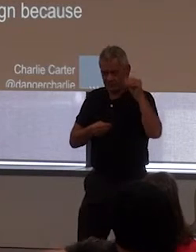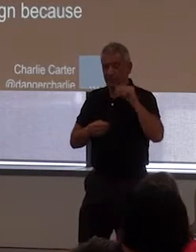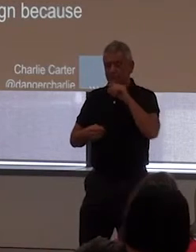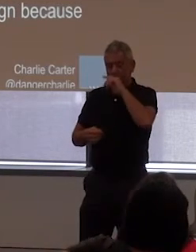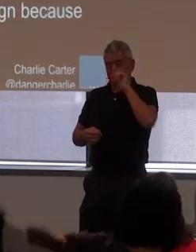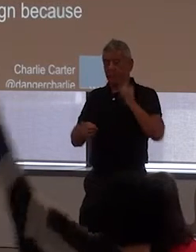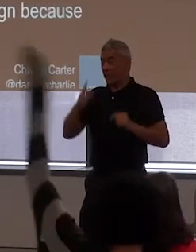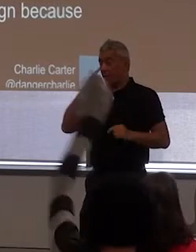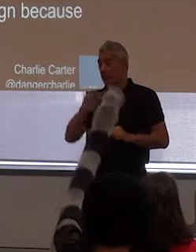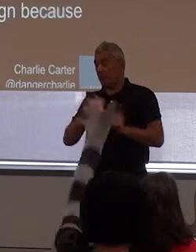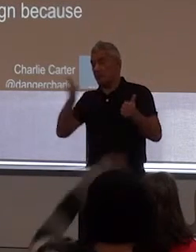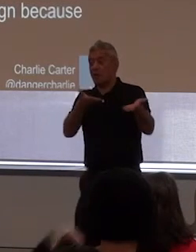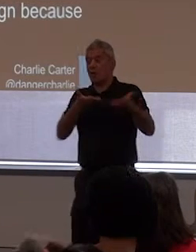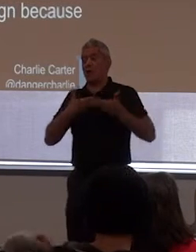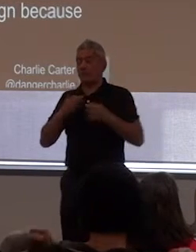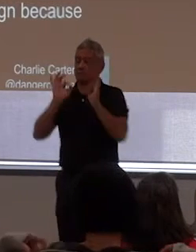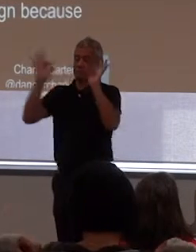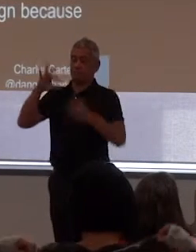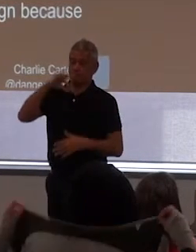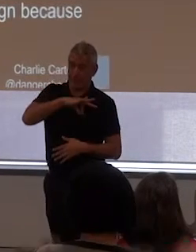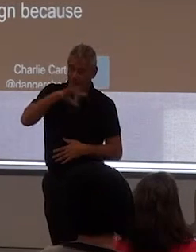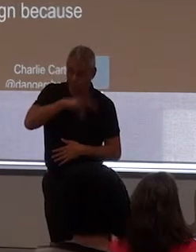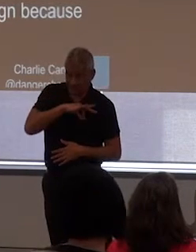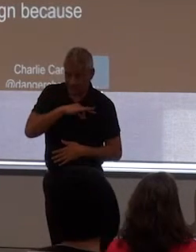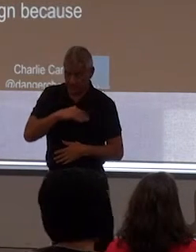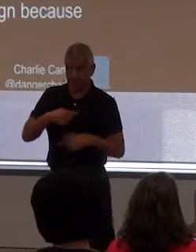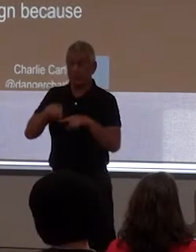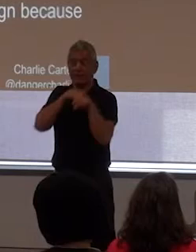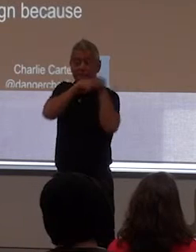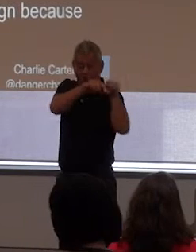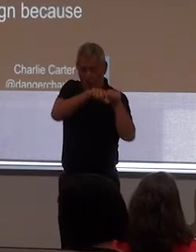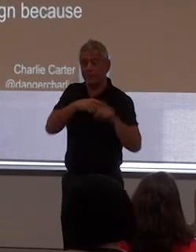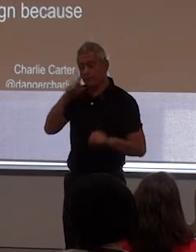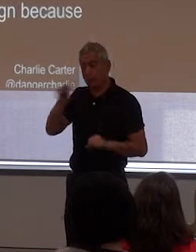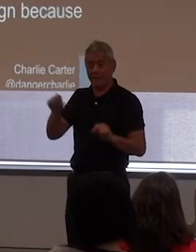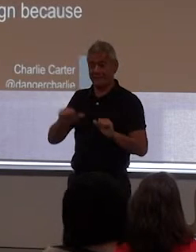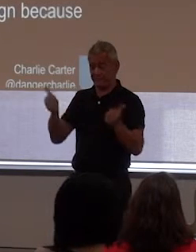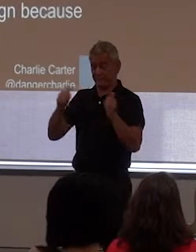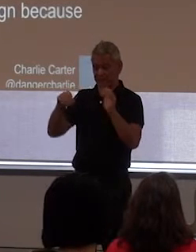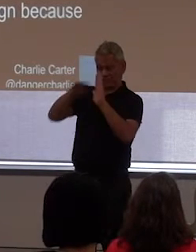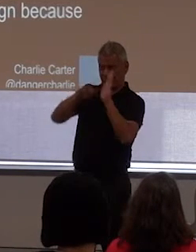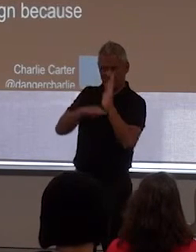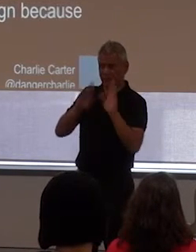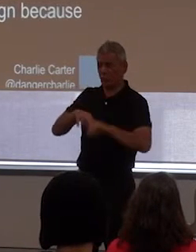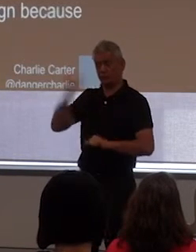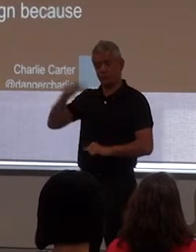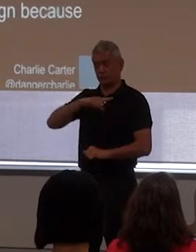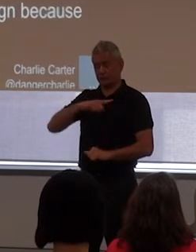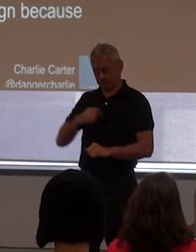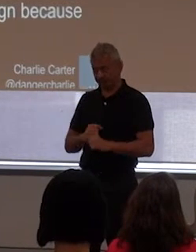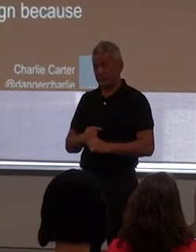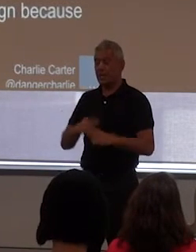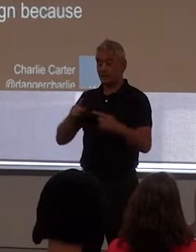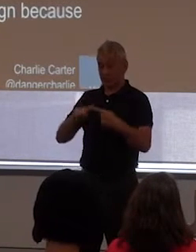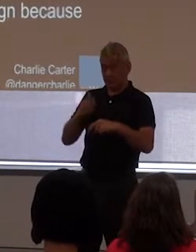practical benefits that sometimes fall outside of standards, but they're there for a reason and we do follow them. So what are your